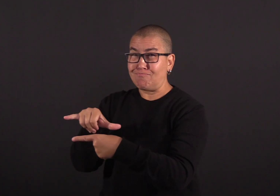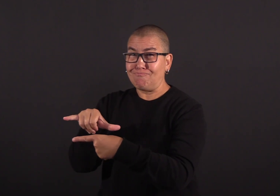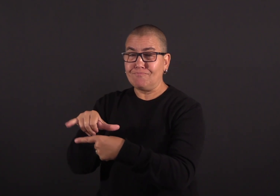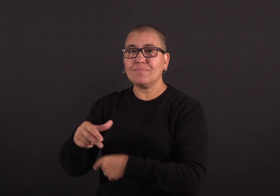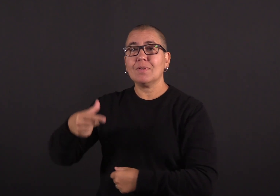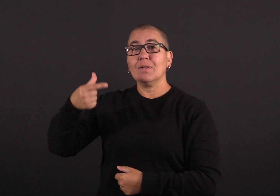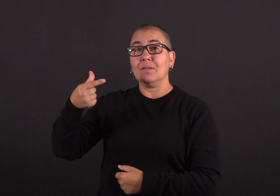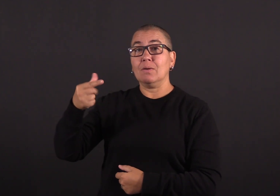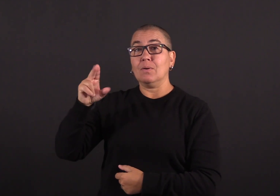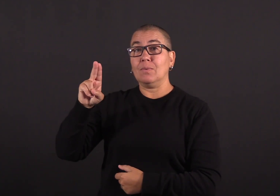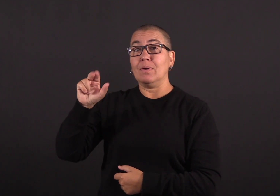guanidinoacetate